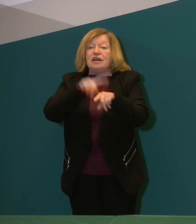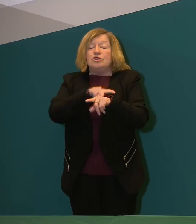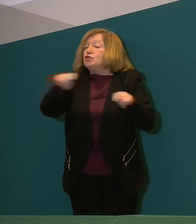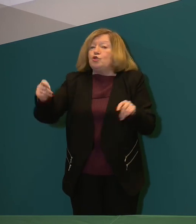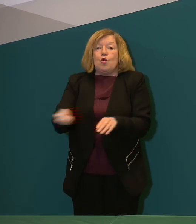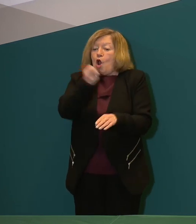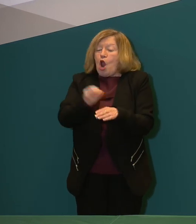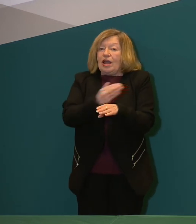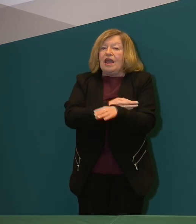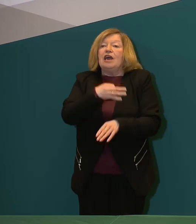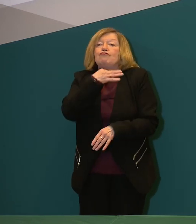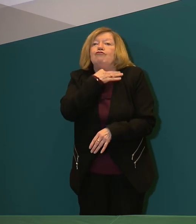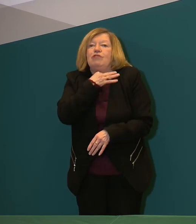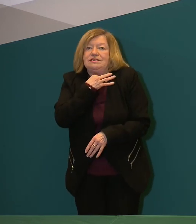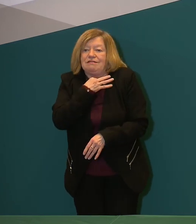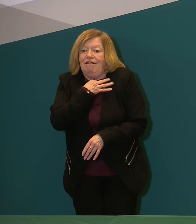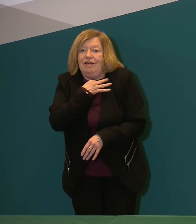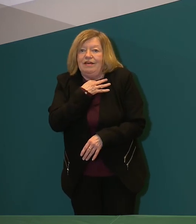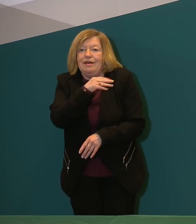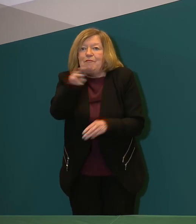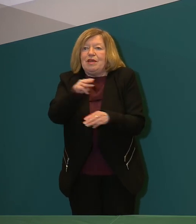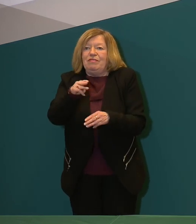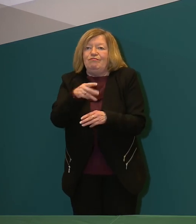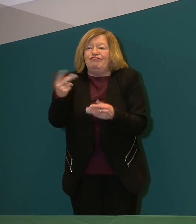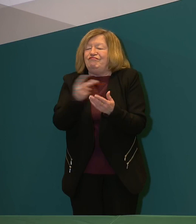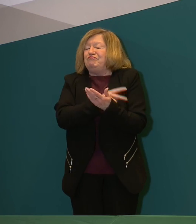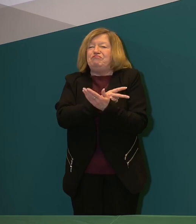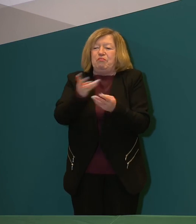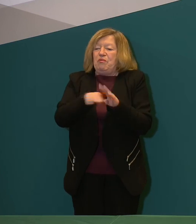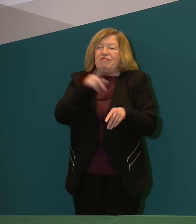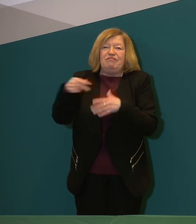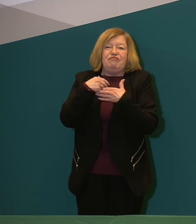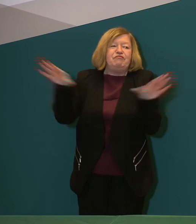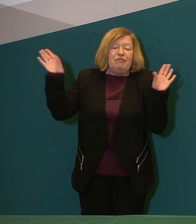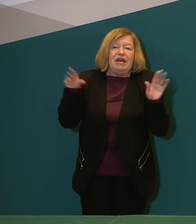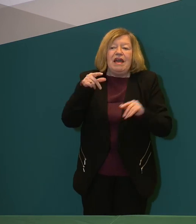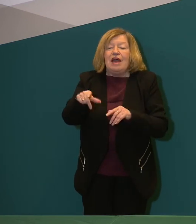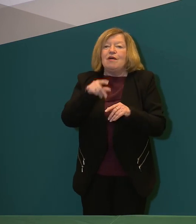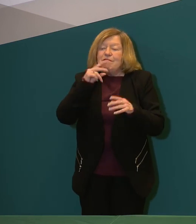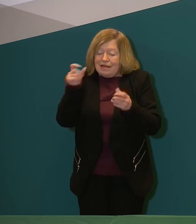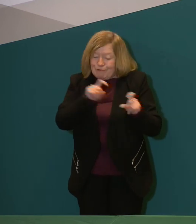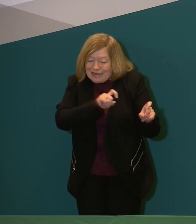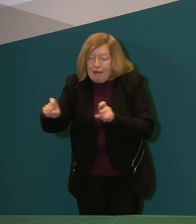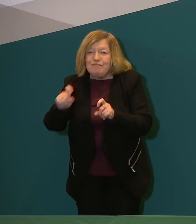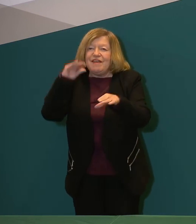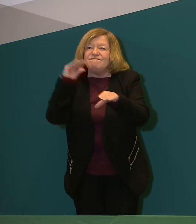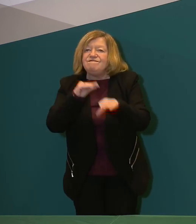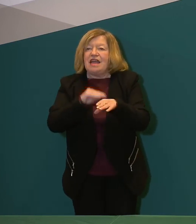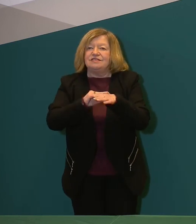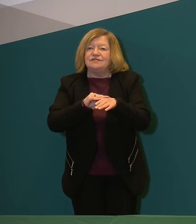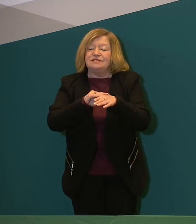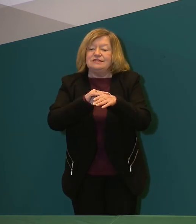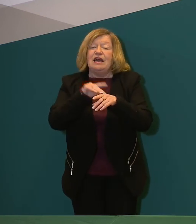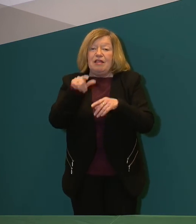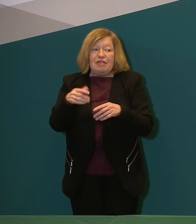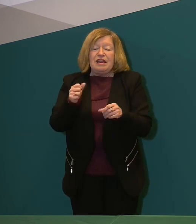early and risk then the fatigue and the losing the effectiveness of those measures and ultimately the impact